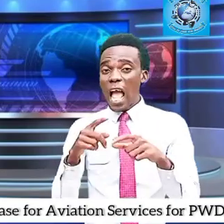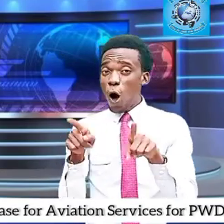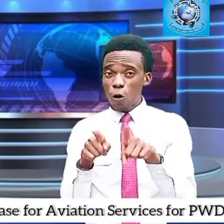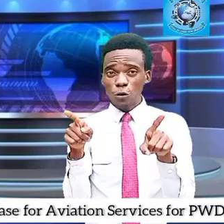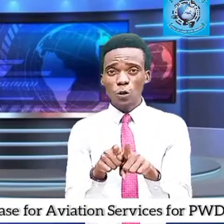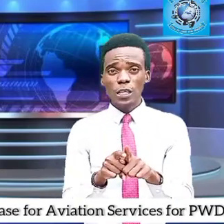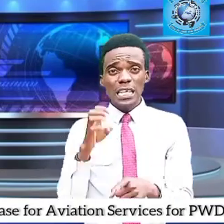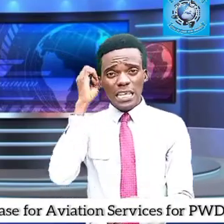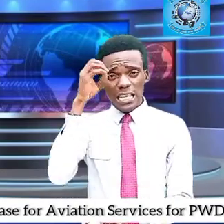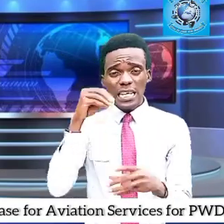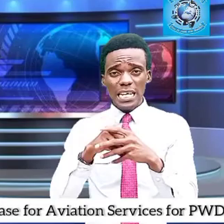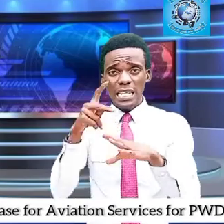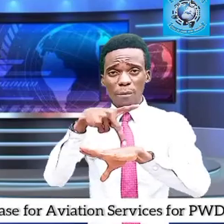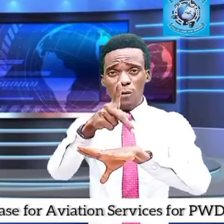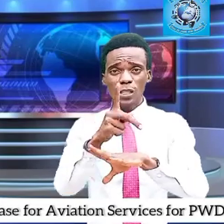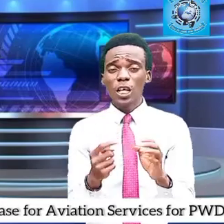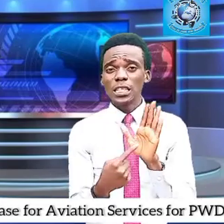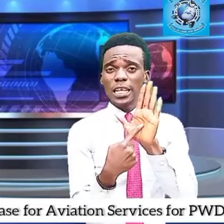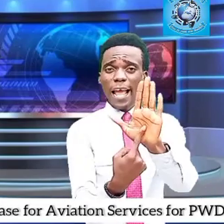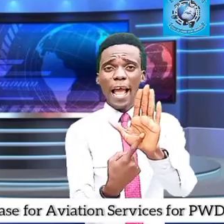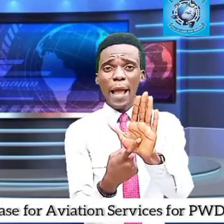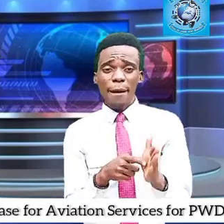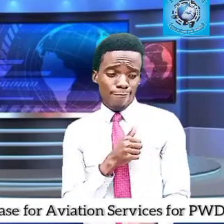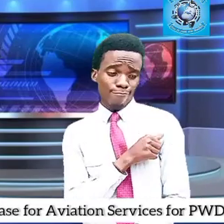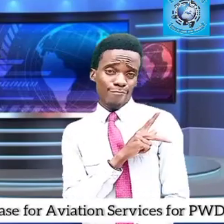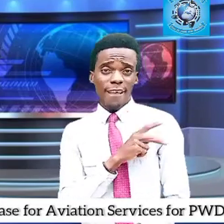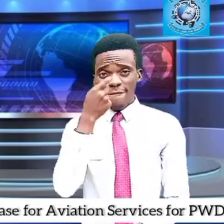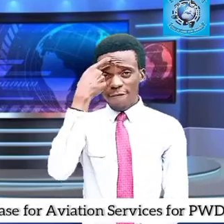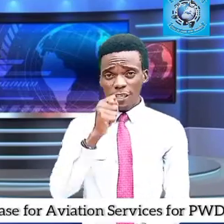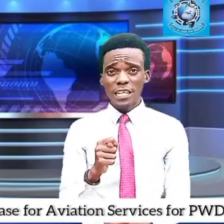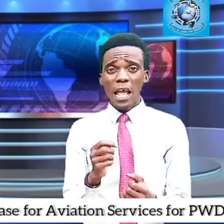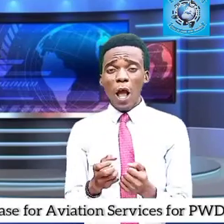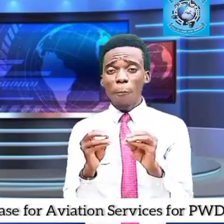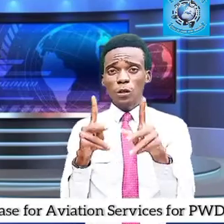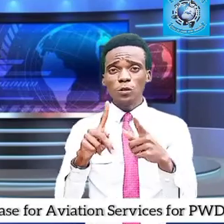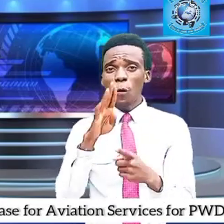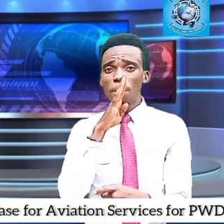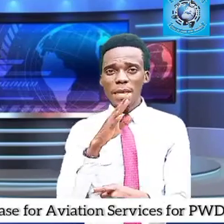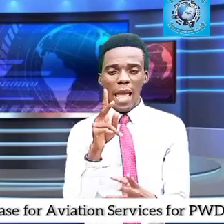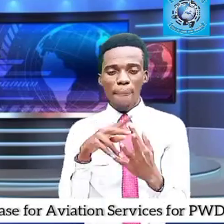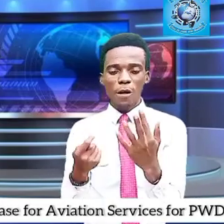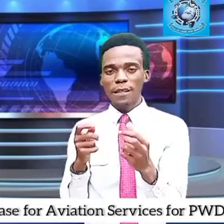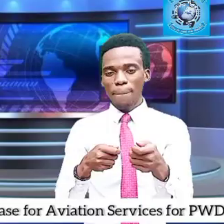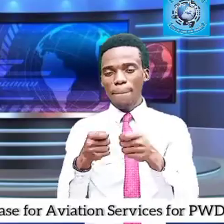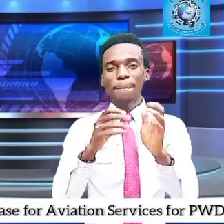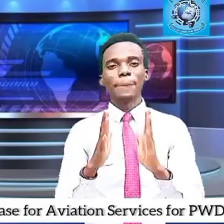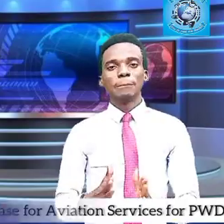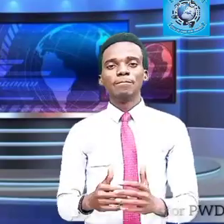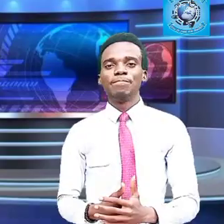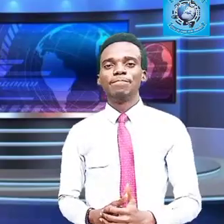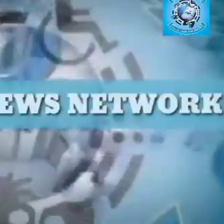in the post expressed gratitude for the privilege to be among the panelists.